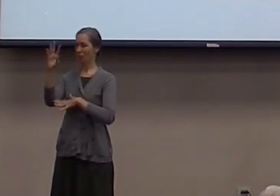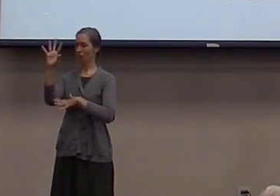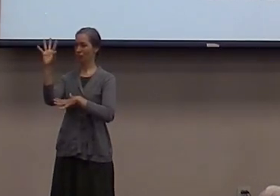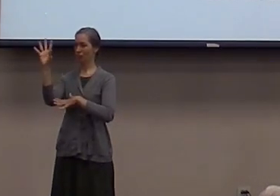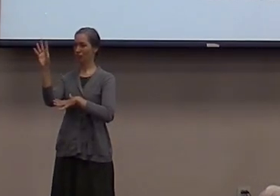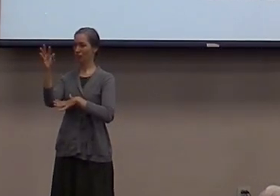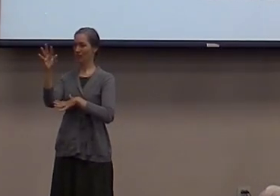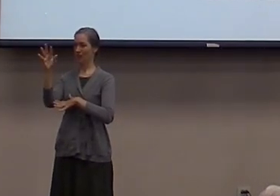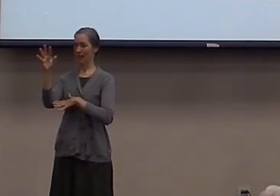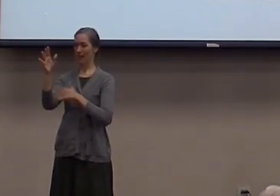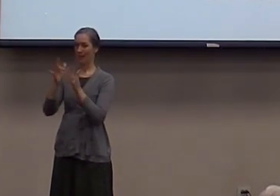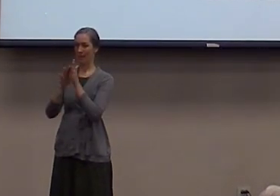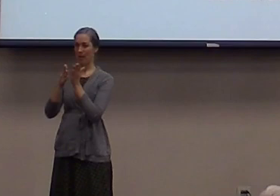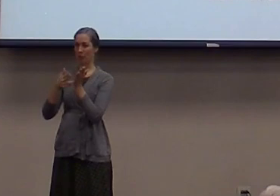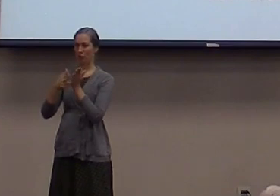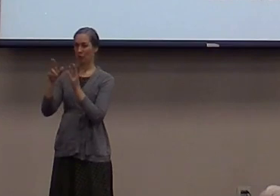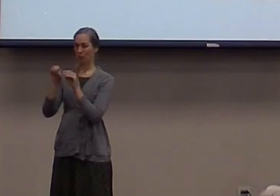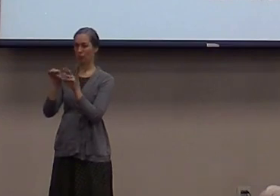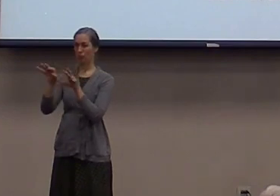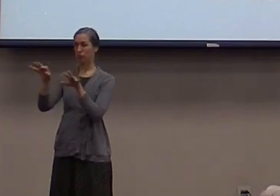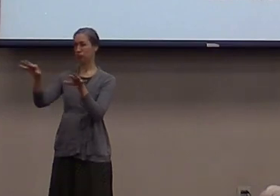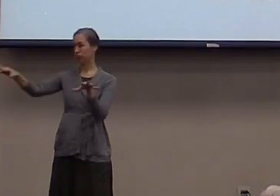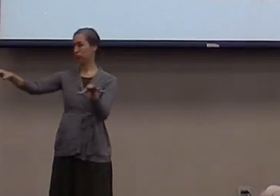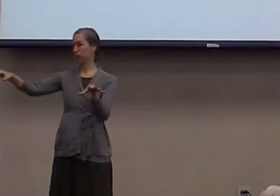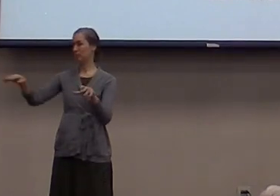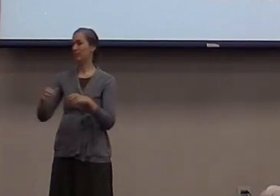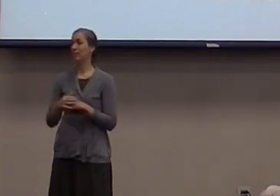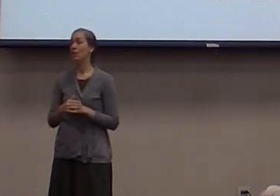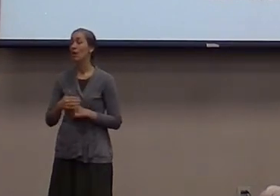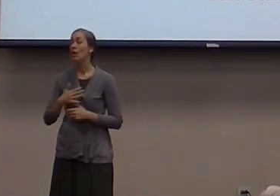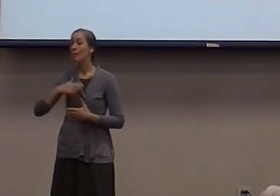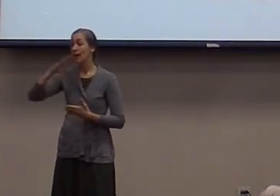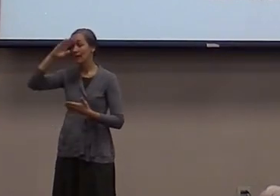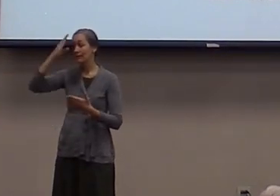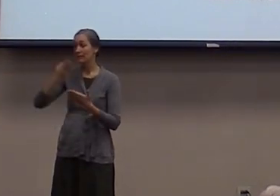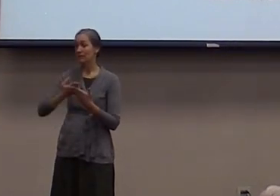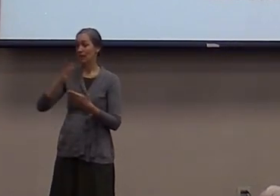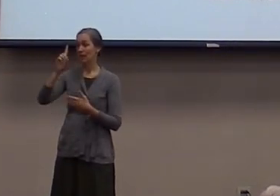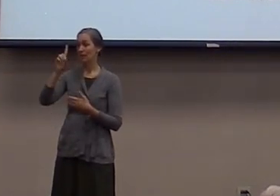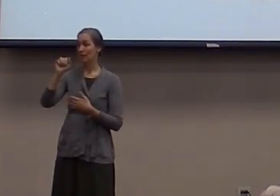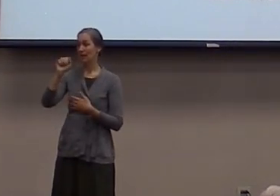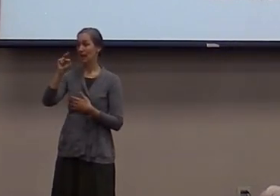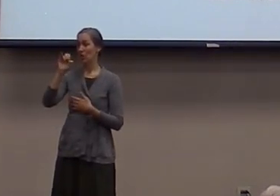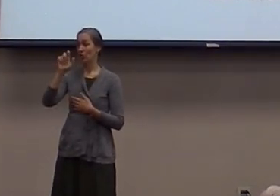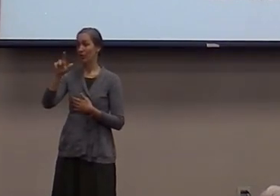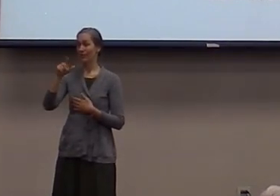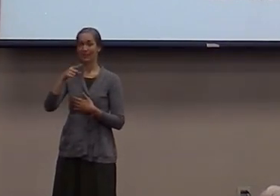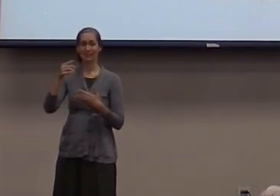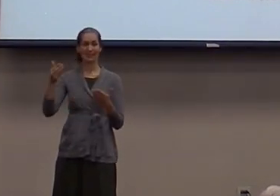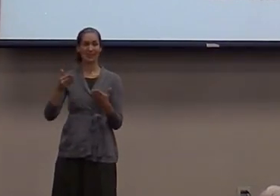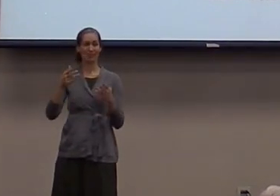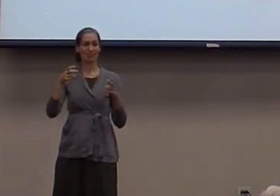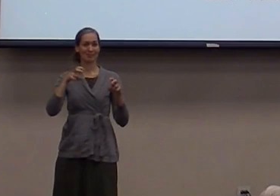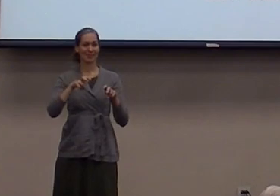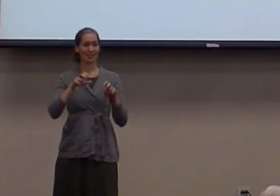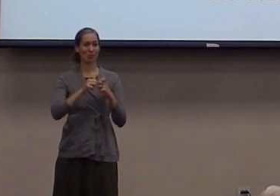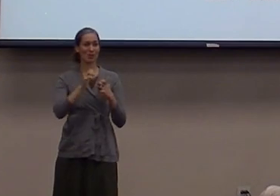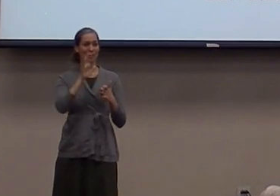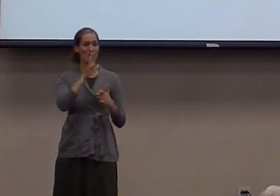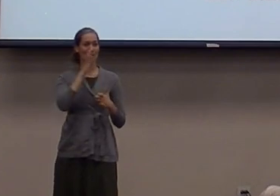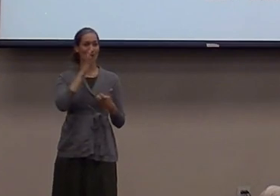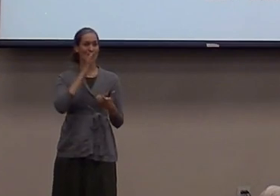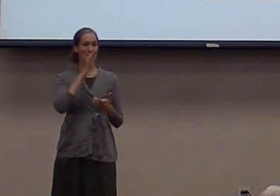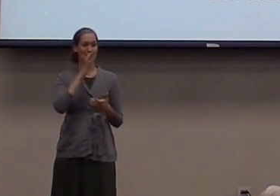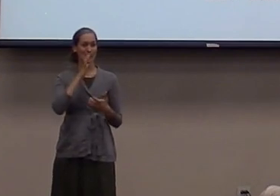It was read for us. I appreciated that. My son Daniel is here, sitting by his mama.